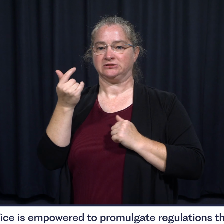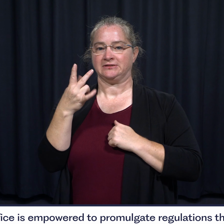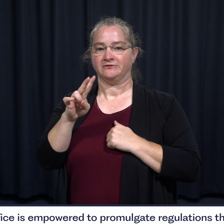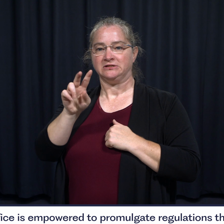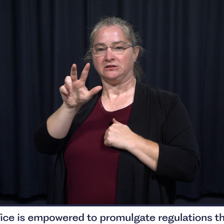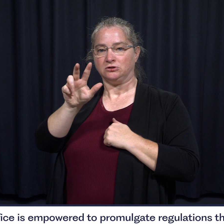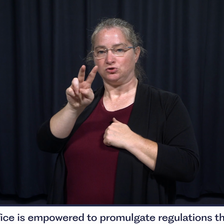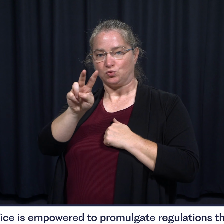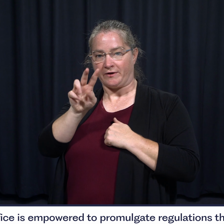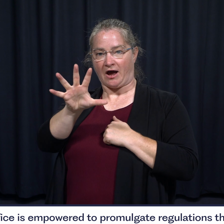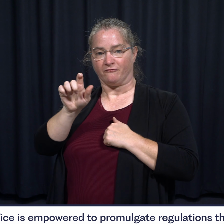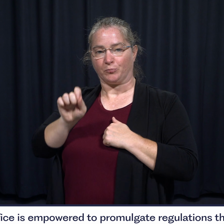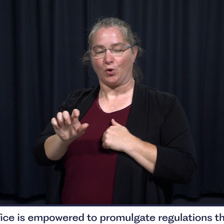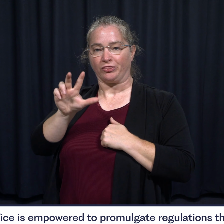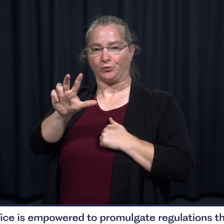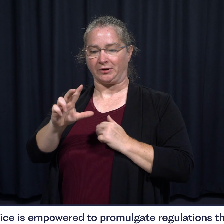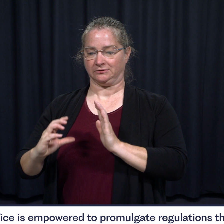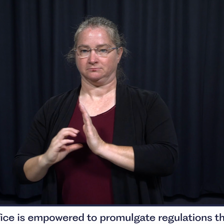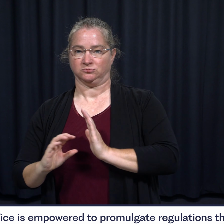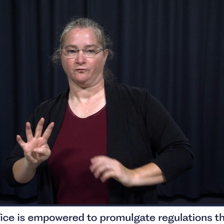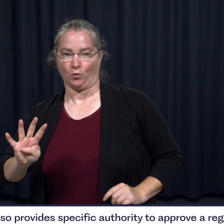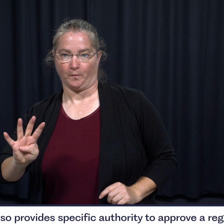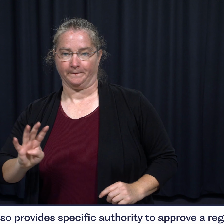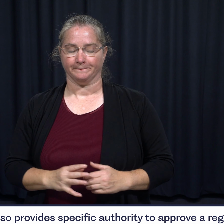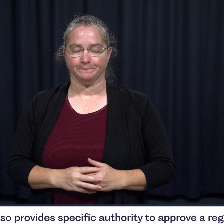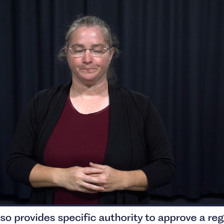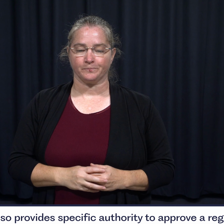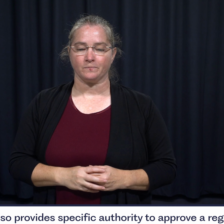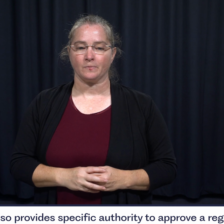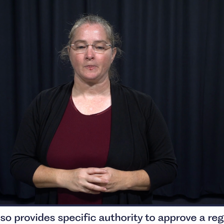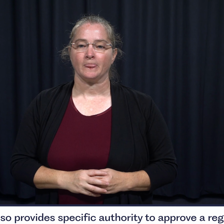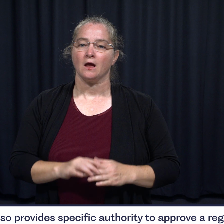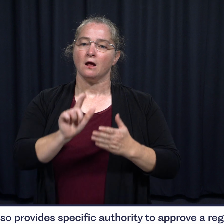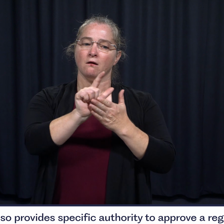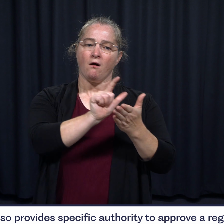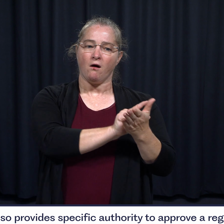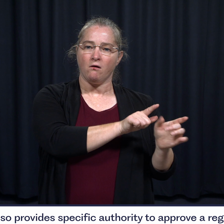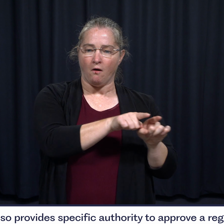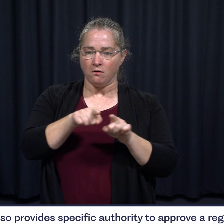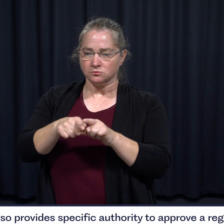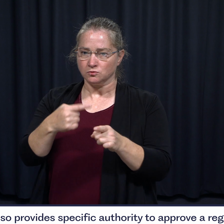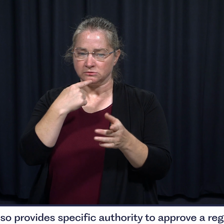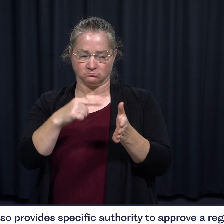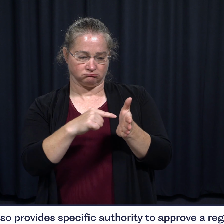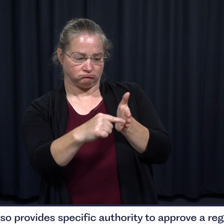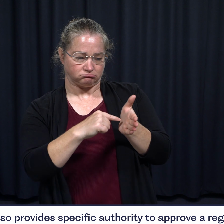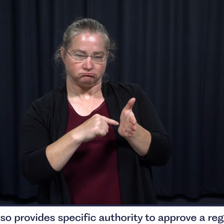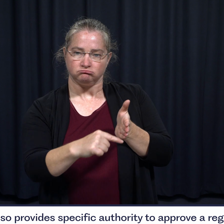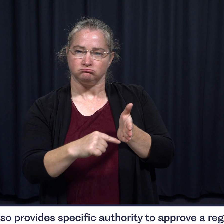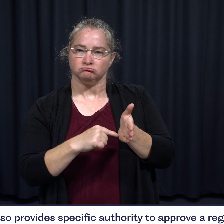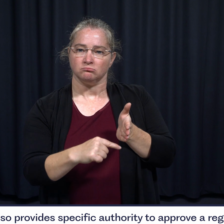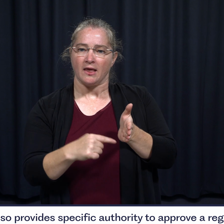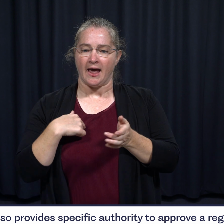1725.3, Subsection 4. The Act also provides specific authority to approve a